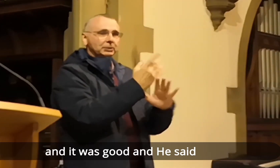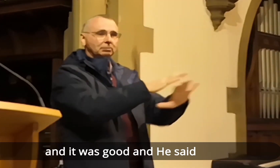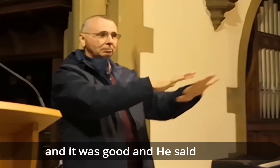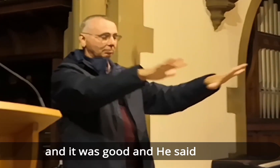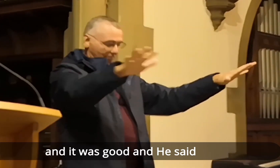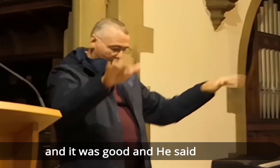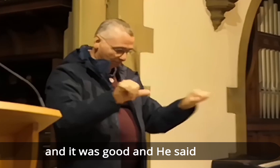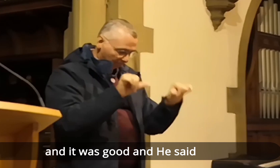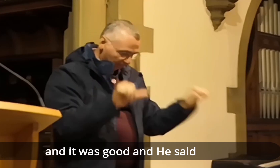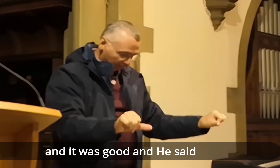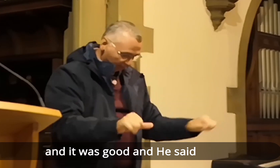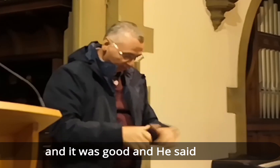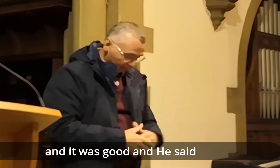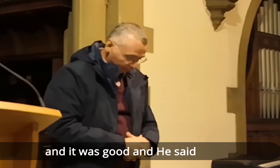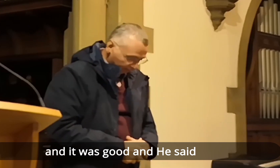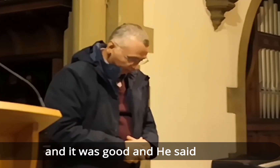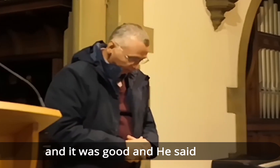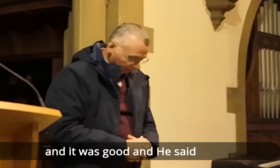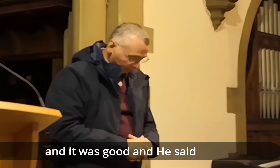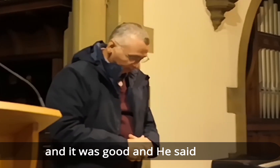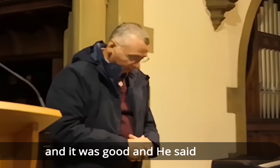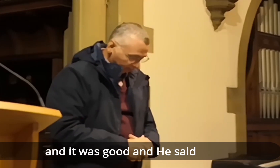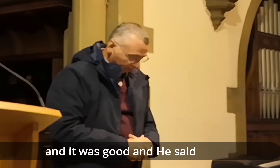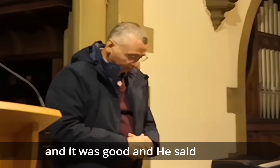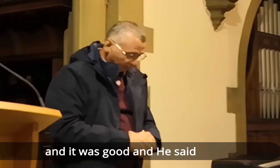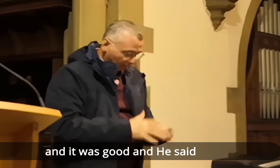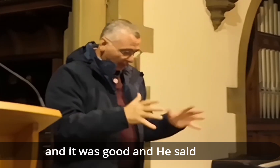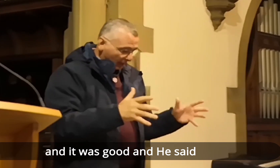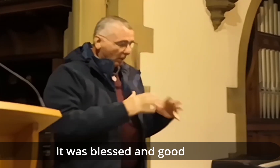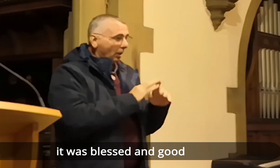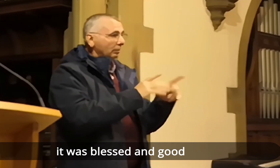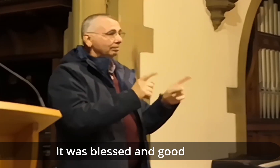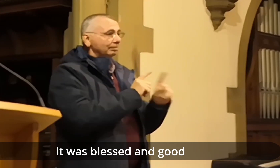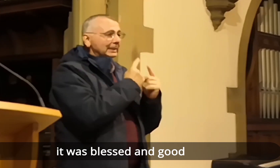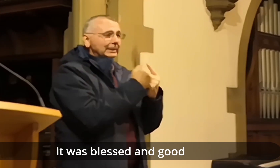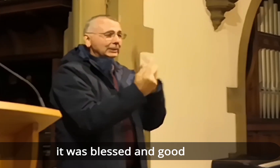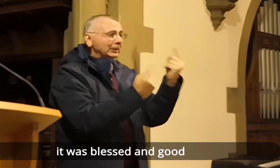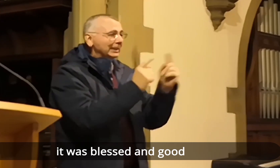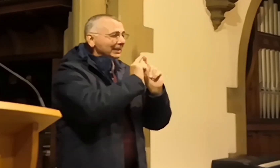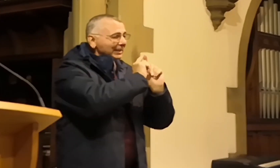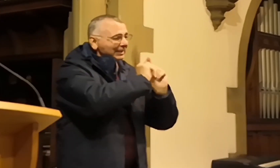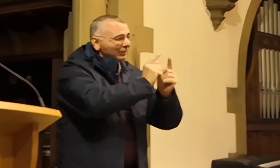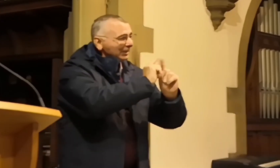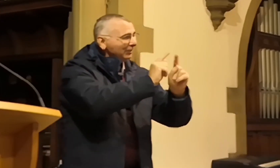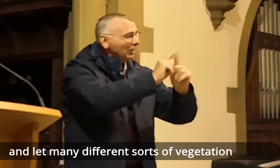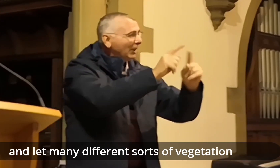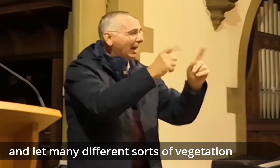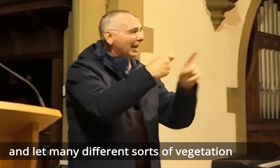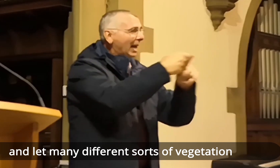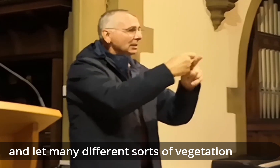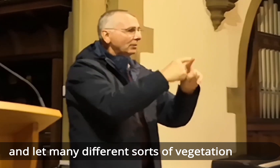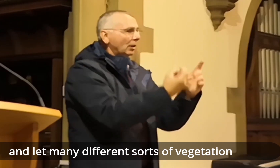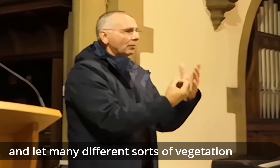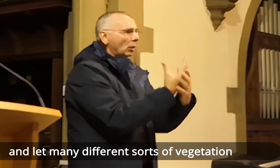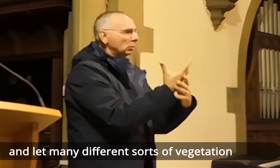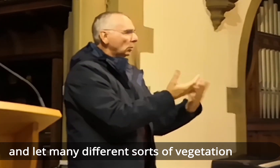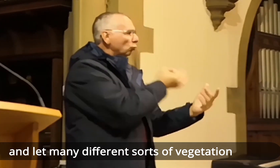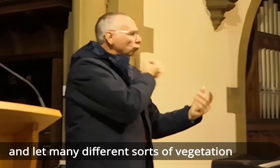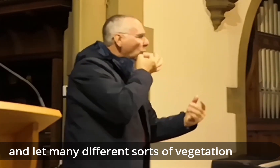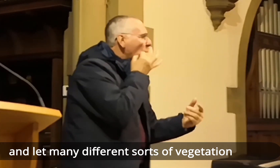And it was good, and God said it was blessed and good. And let many different